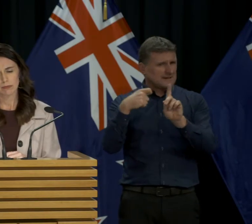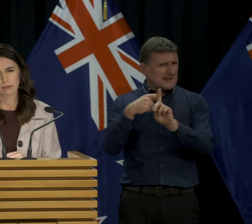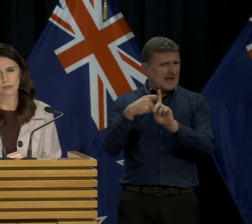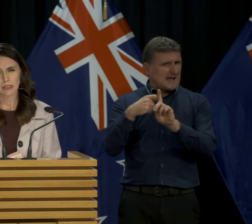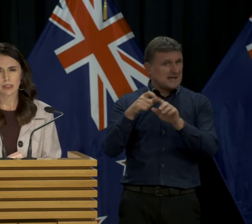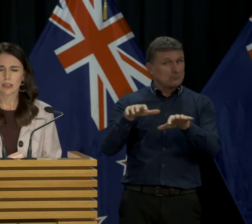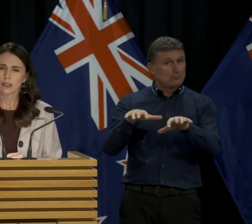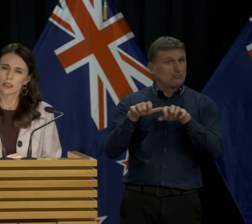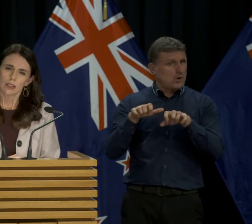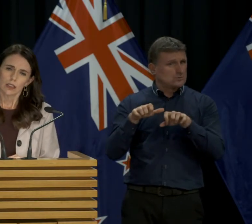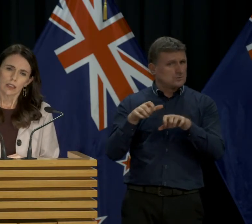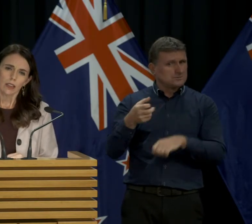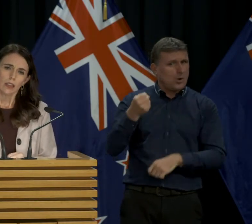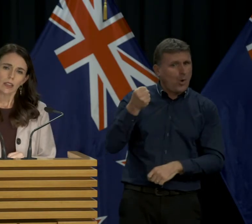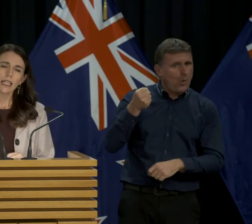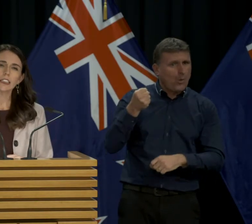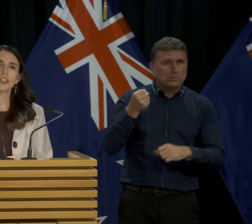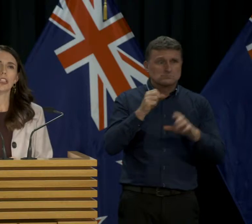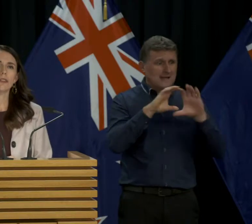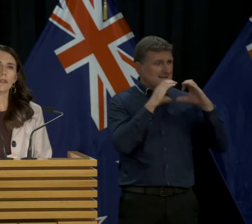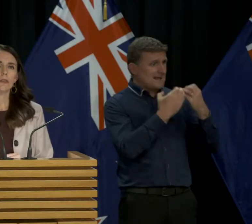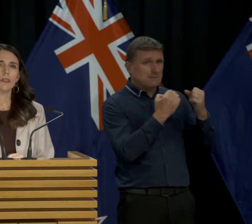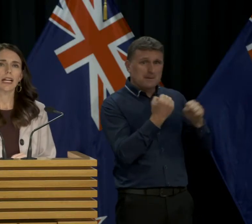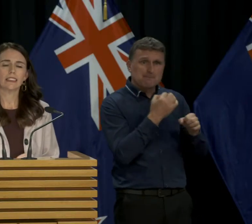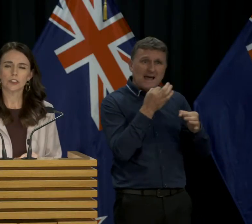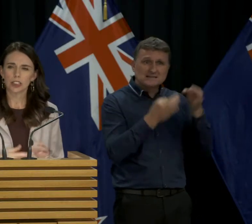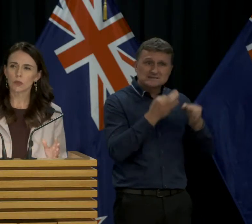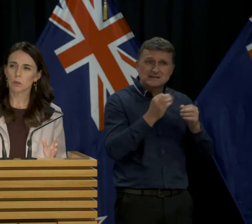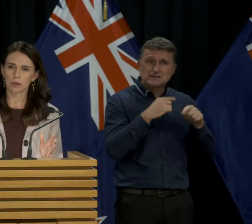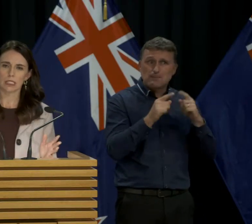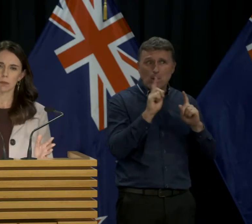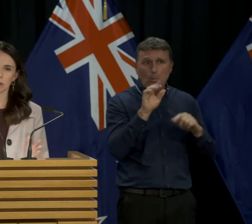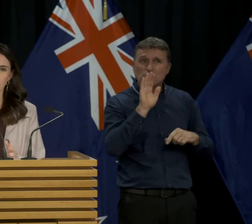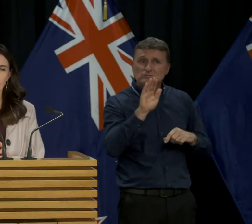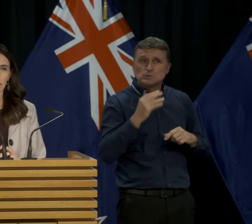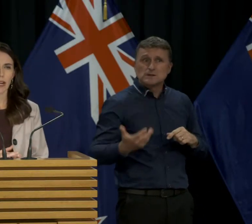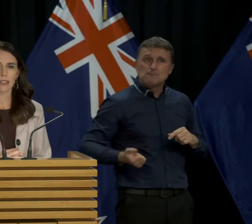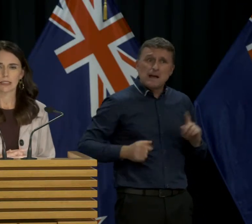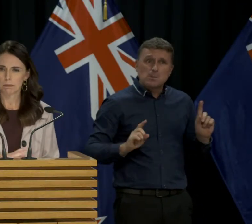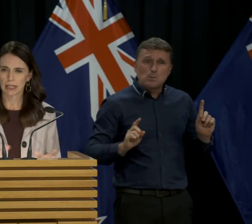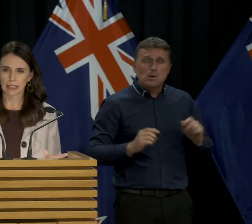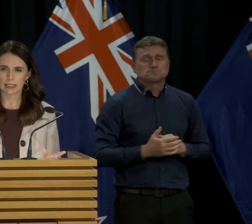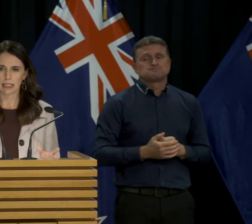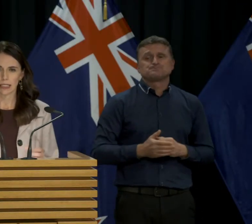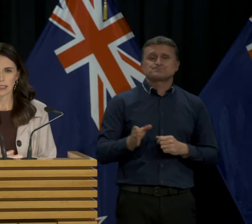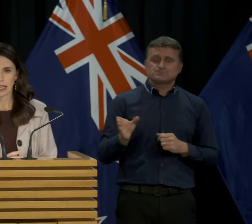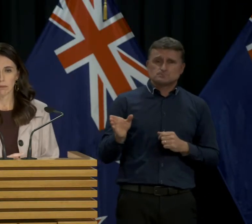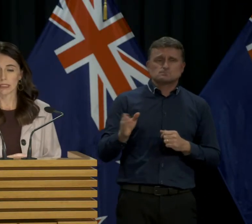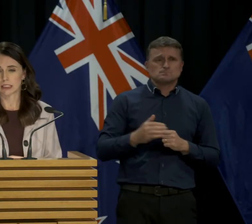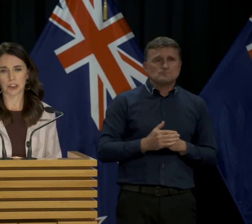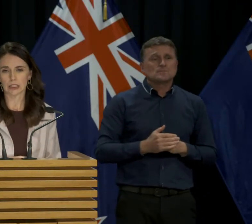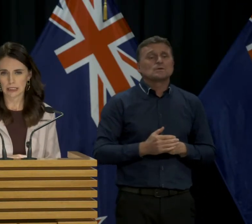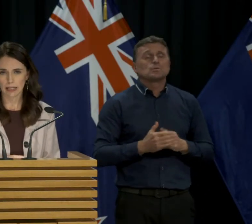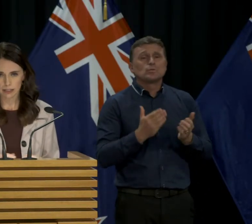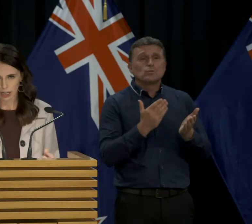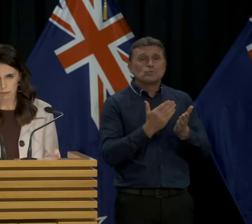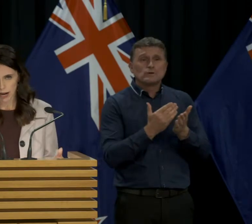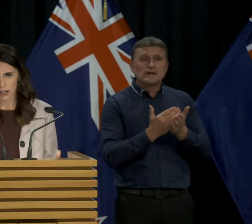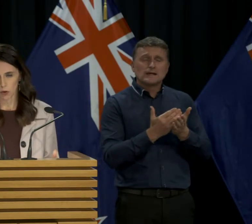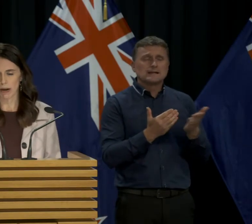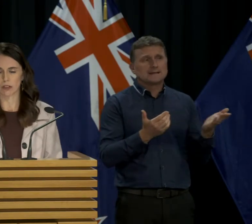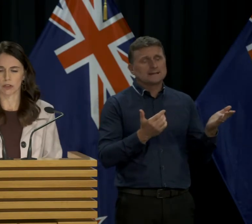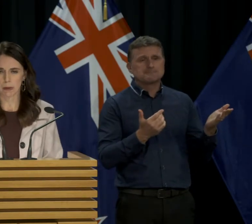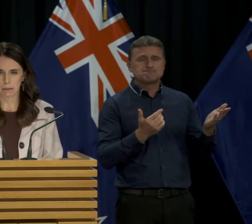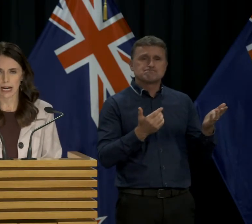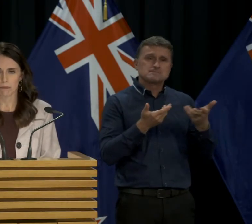extend it at all, or has Cabinet made a decision on that? As a general principle, rather than speaking to any decisions that